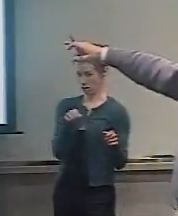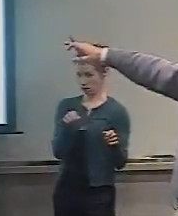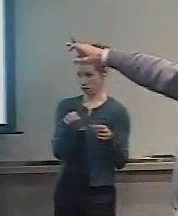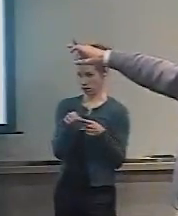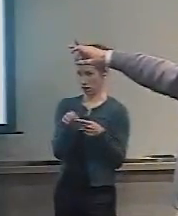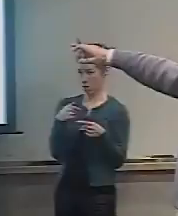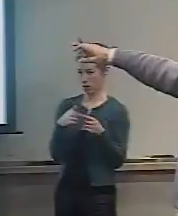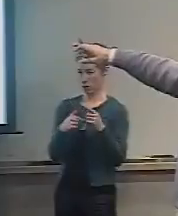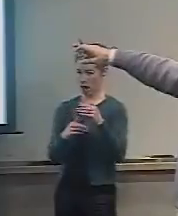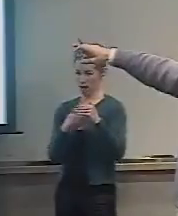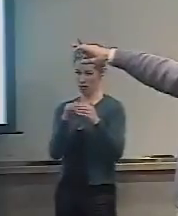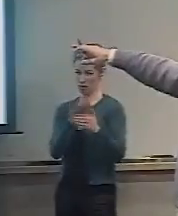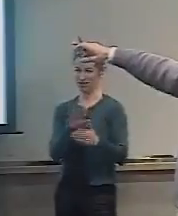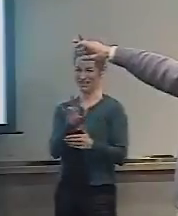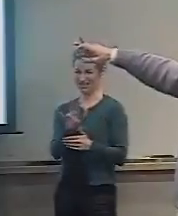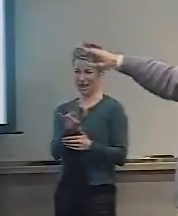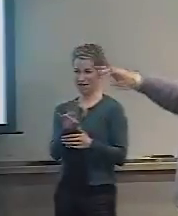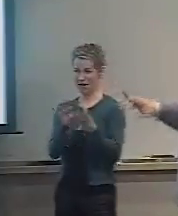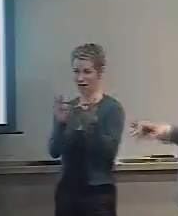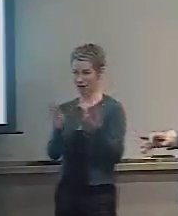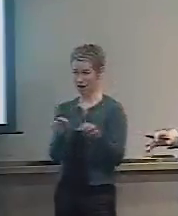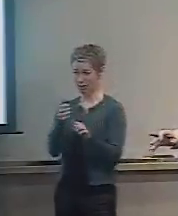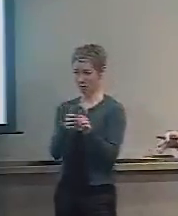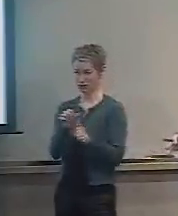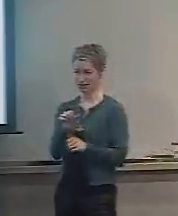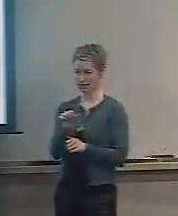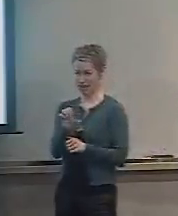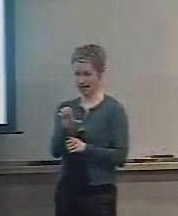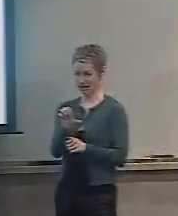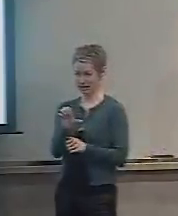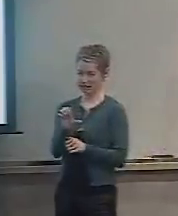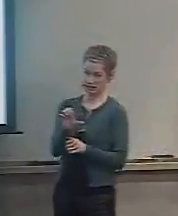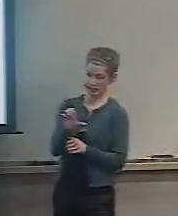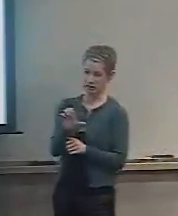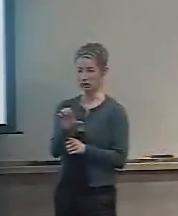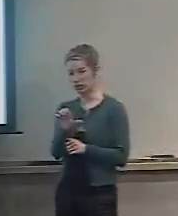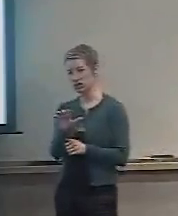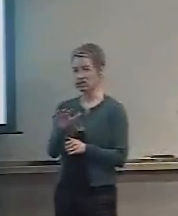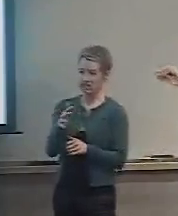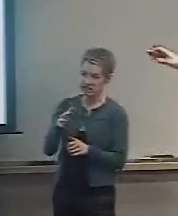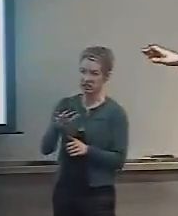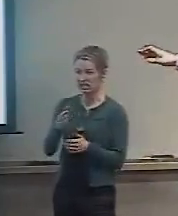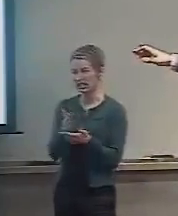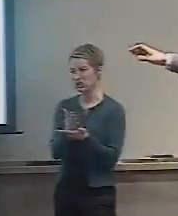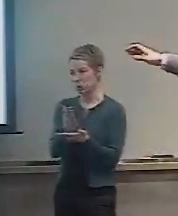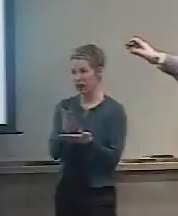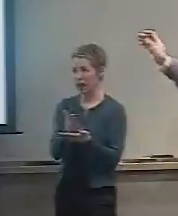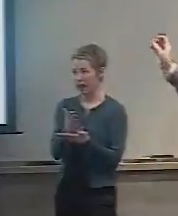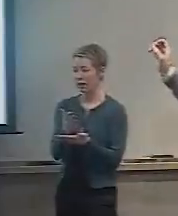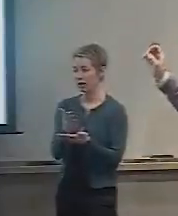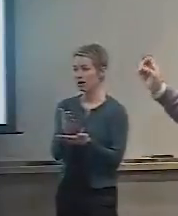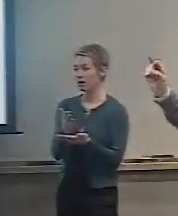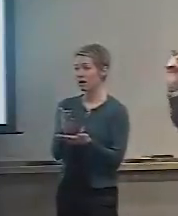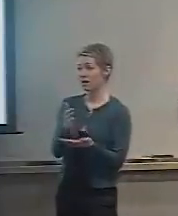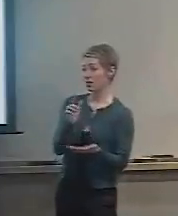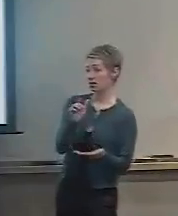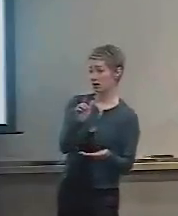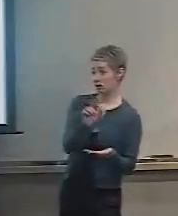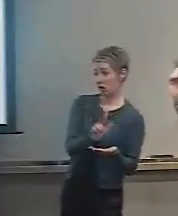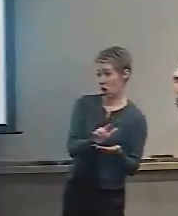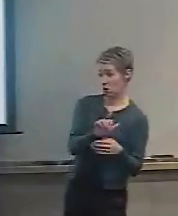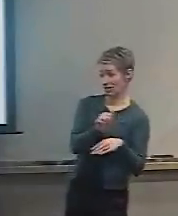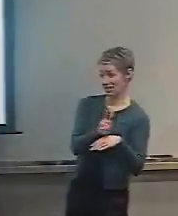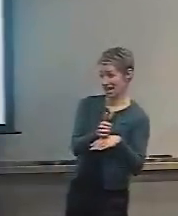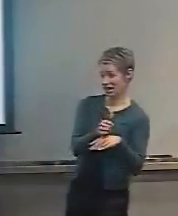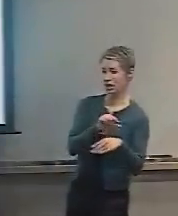7 frames per second. And that is pretty close to being okay. If we go to the very low setting, the quality gets